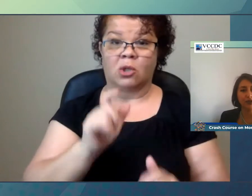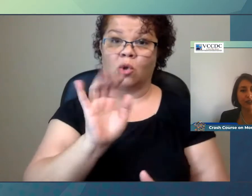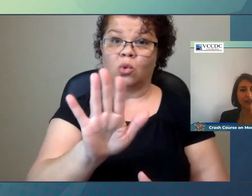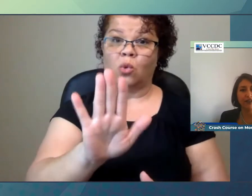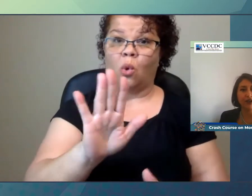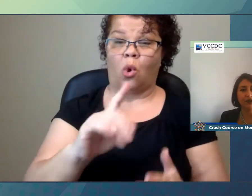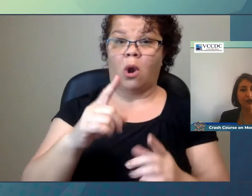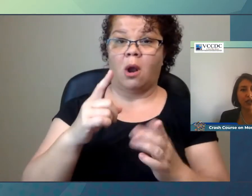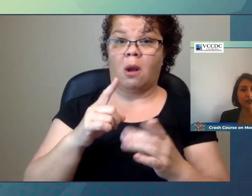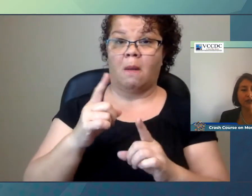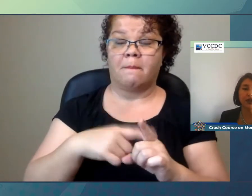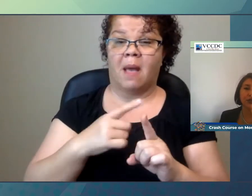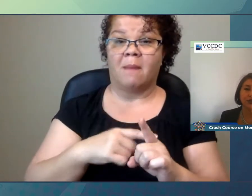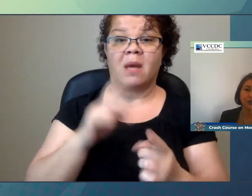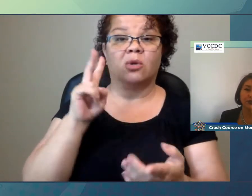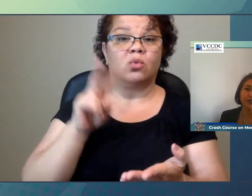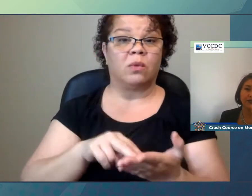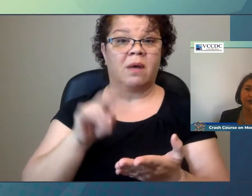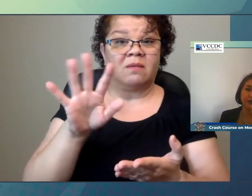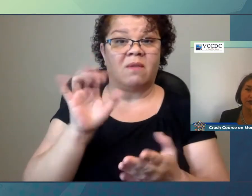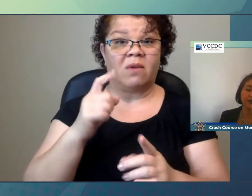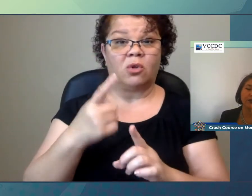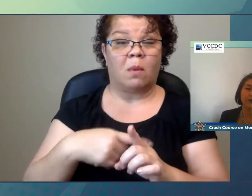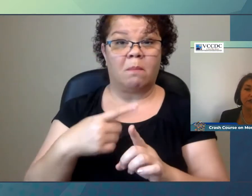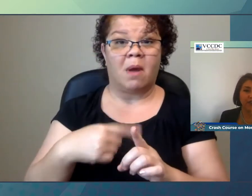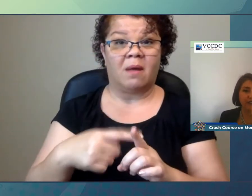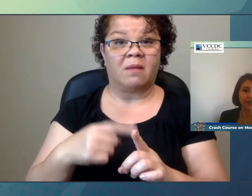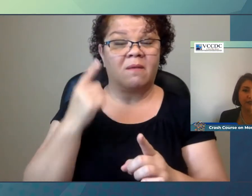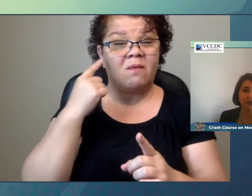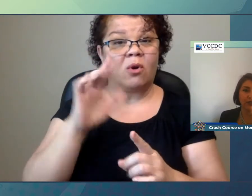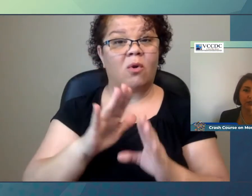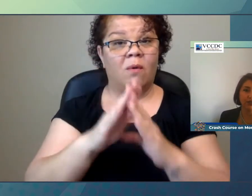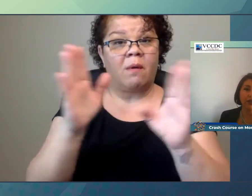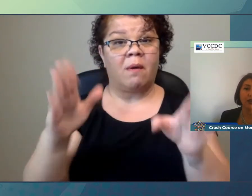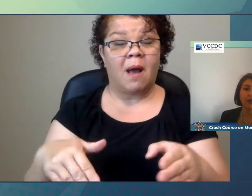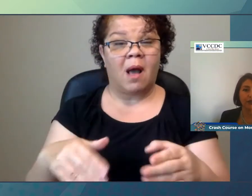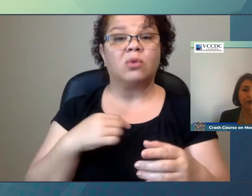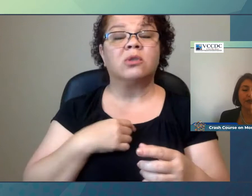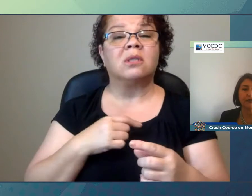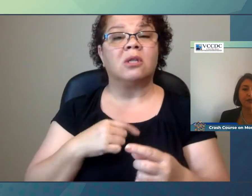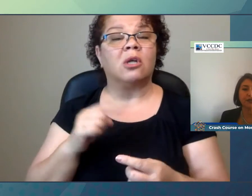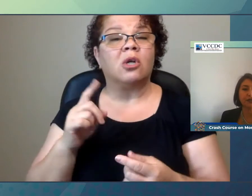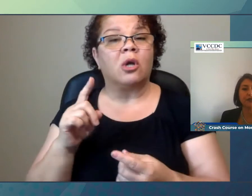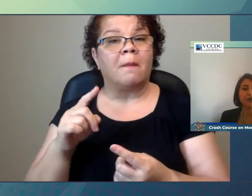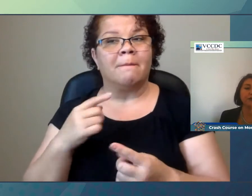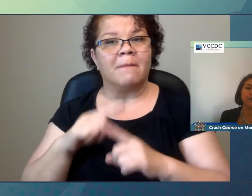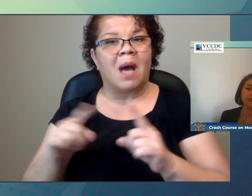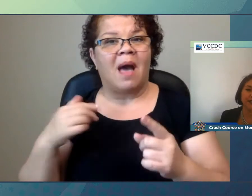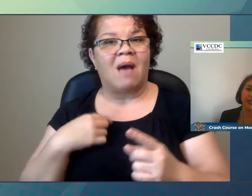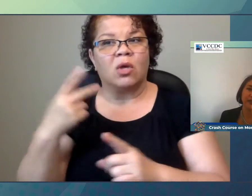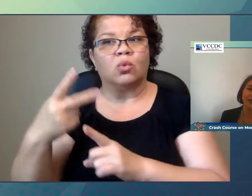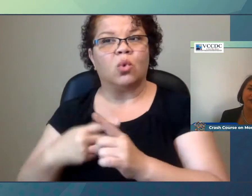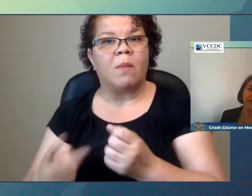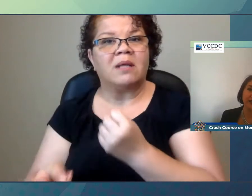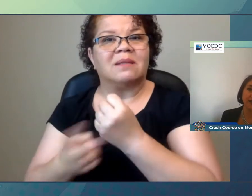again, $2,500, 2 months of reserves would be $5,000. 3 months of reserves would